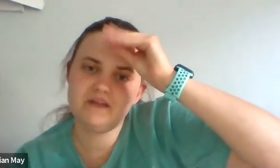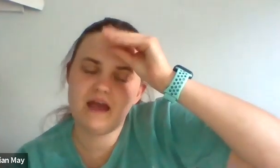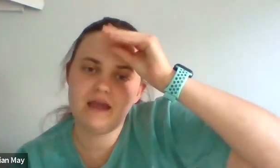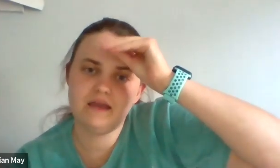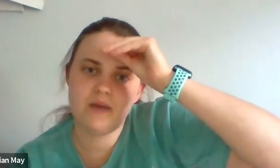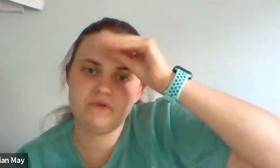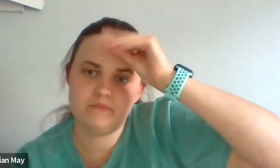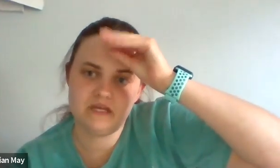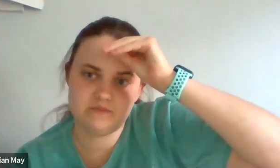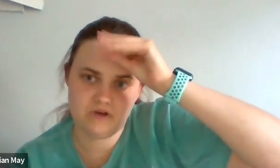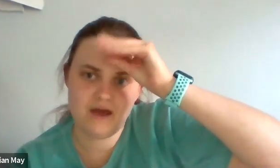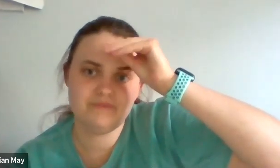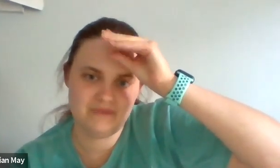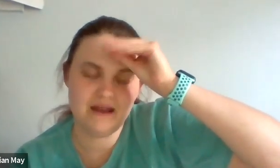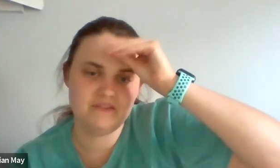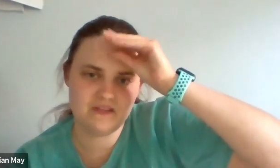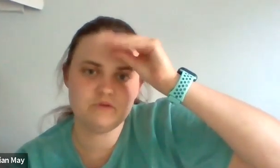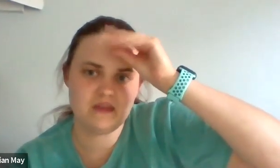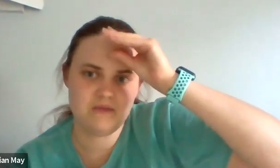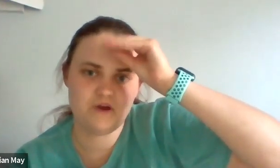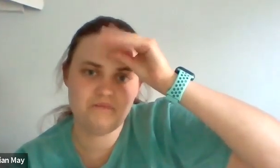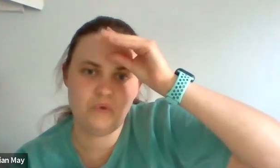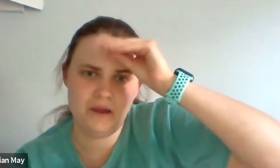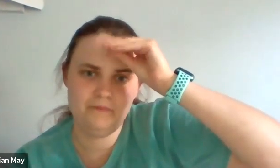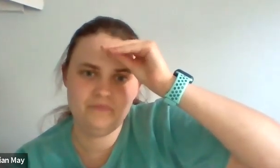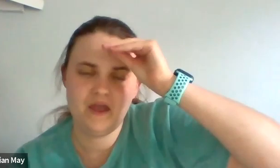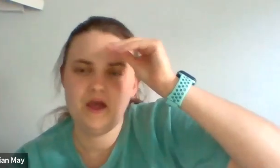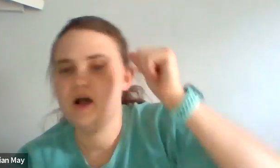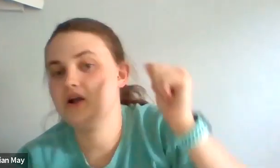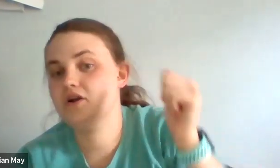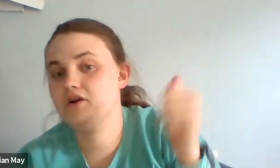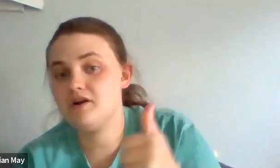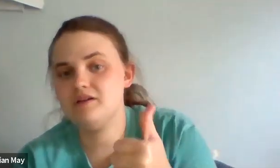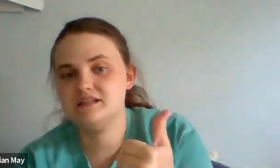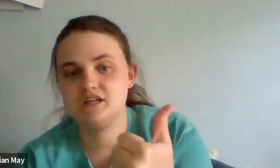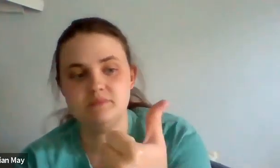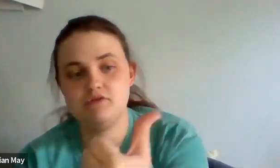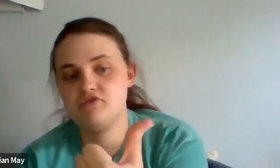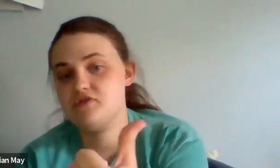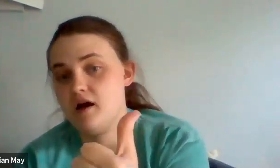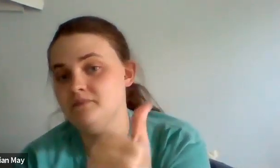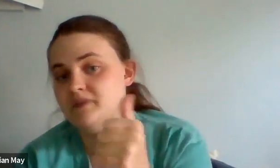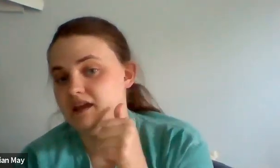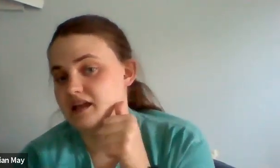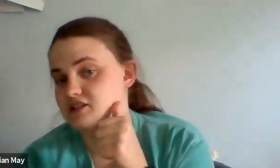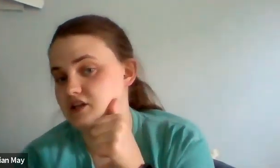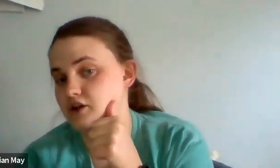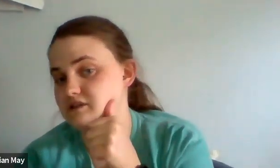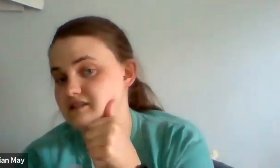the cap of a baseball cap. And I think that's where they came from, boy. Girl is going to be your thumb. And it's going to go, it's